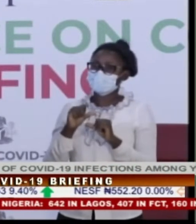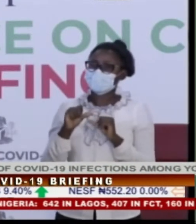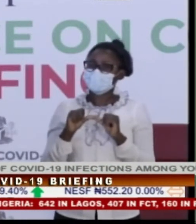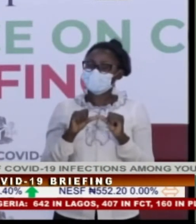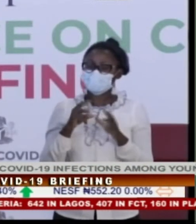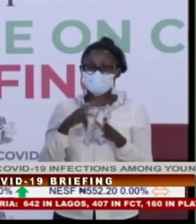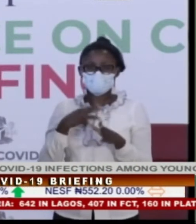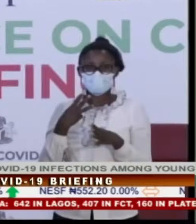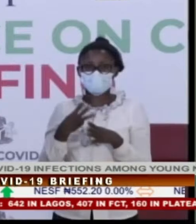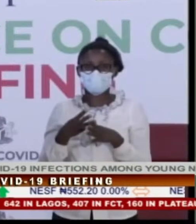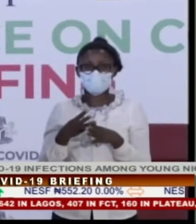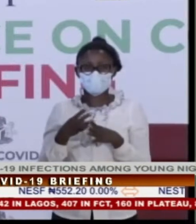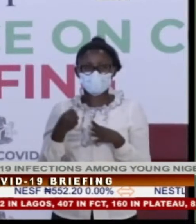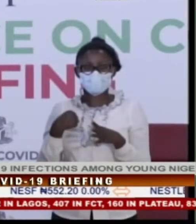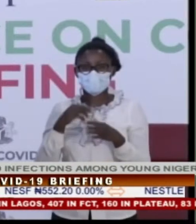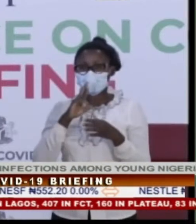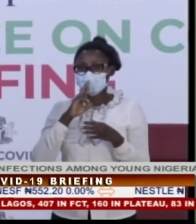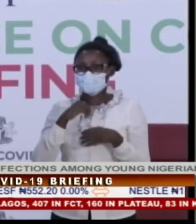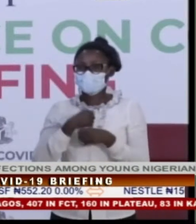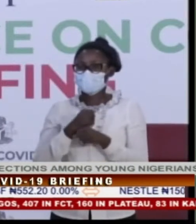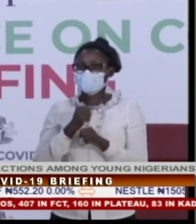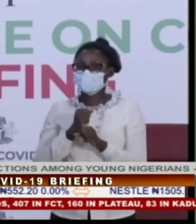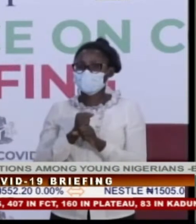whether we had made budgetary provisions